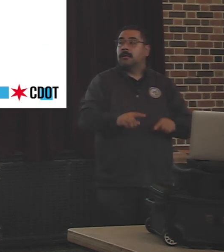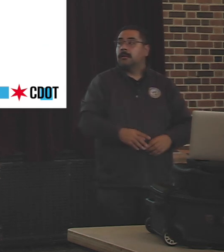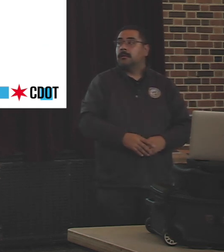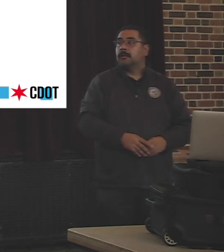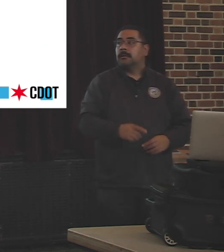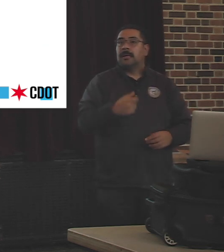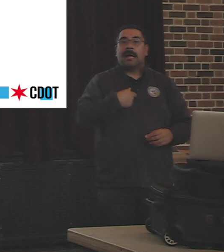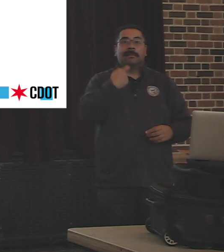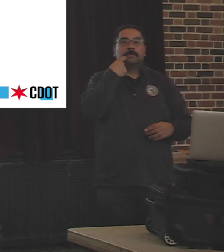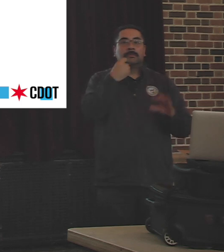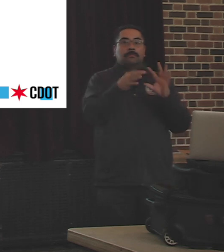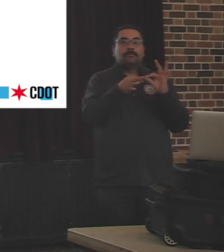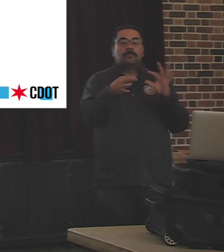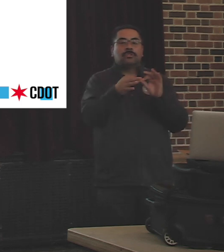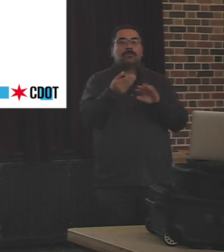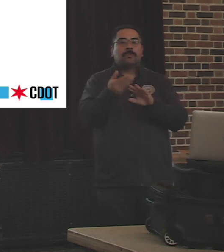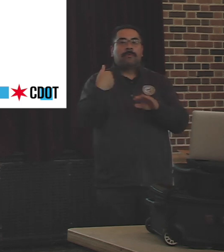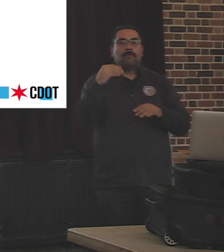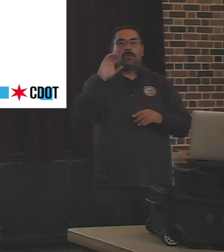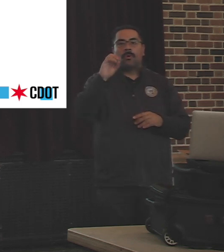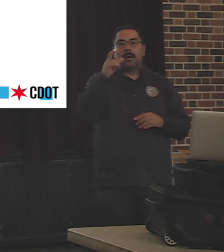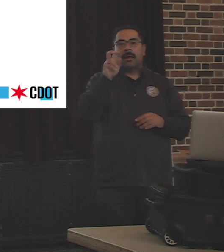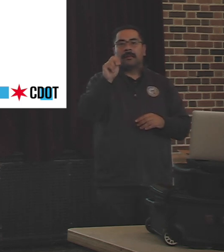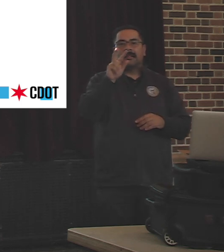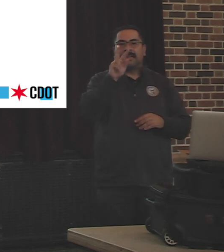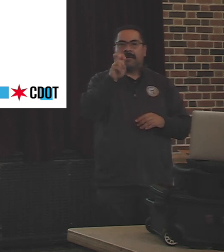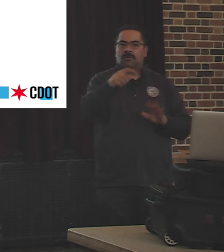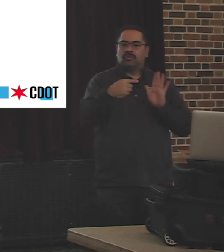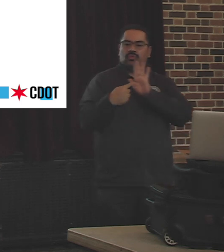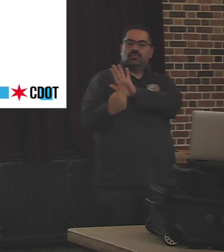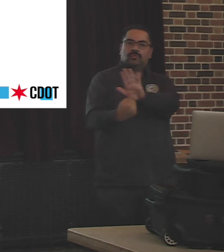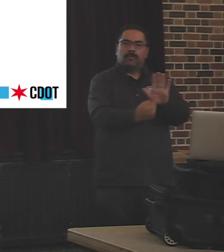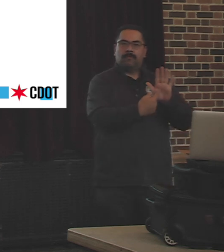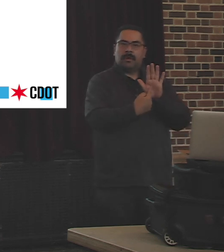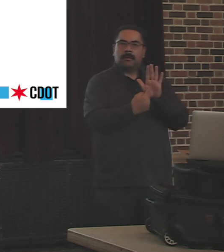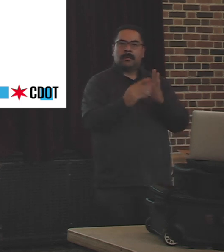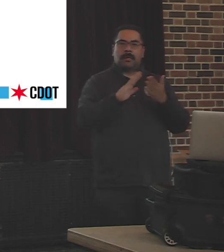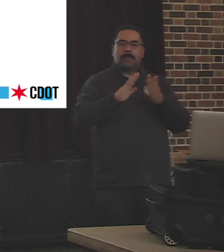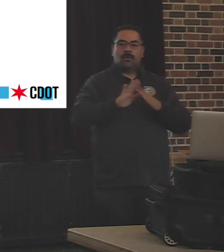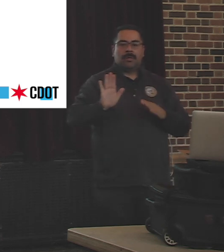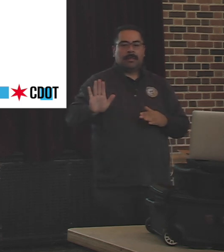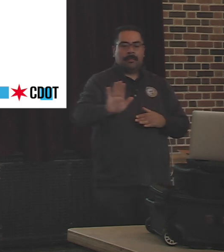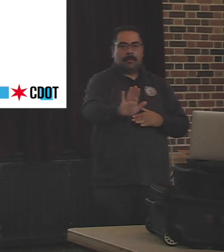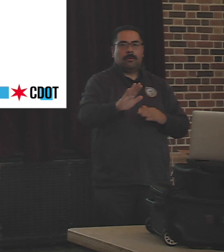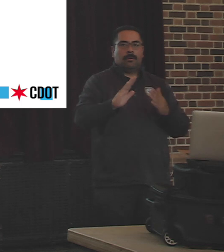As I said earlier, Ogden Avenue should really reflect the community's priorities and serve the community's